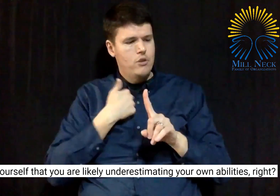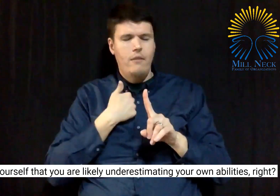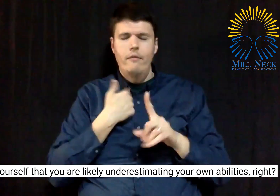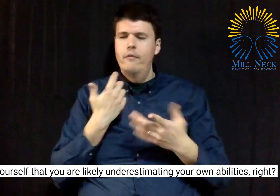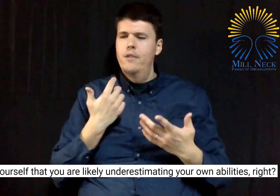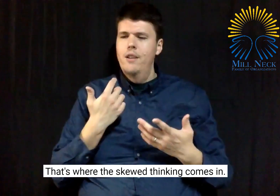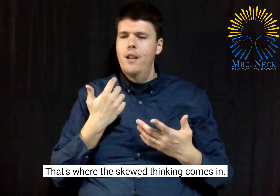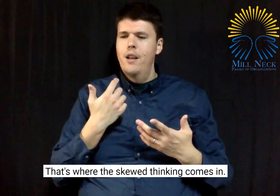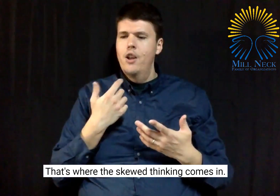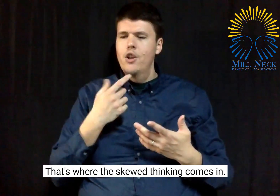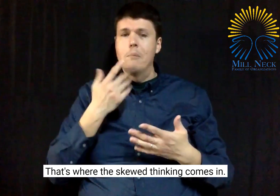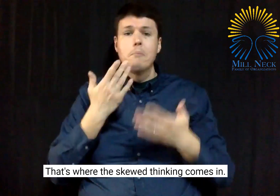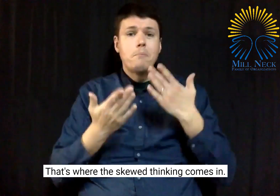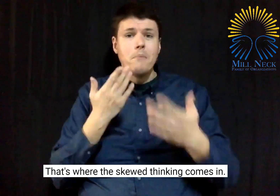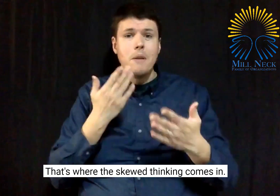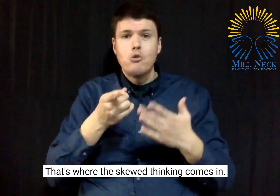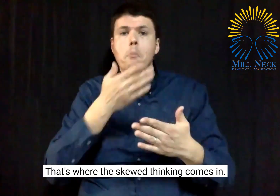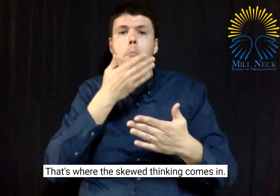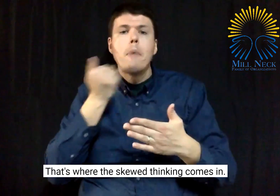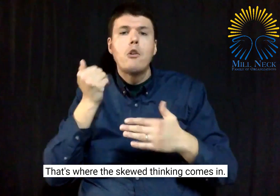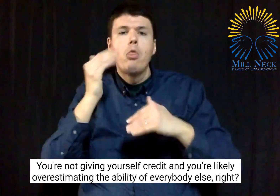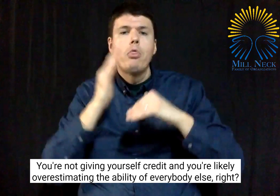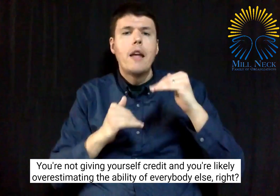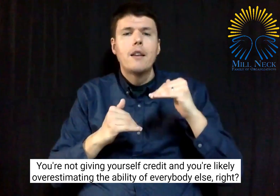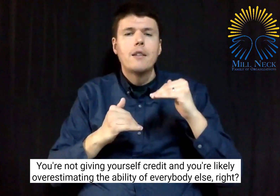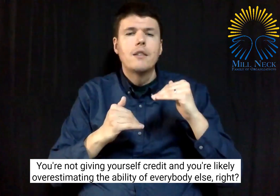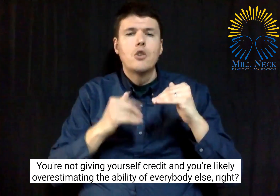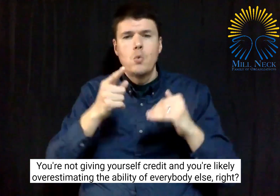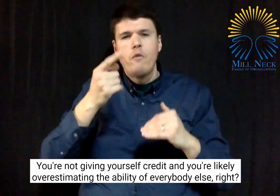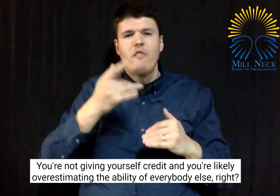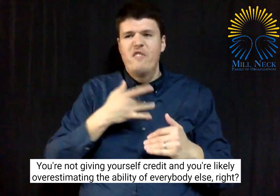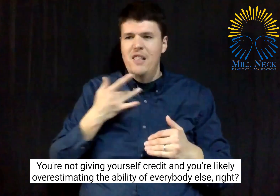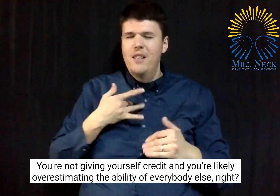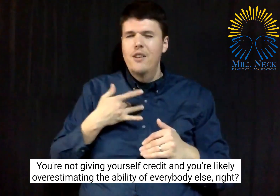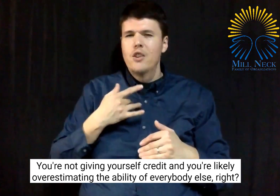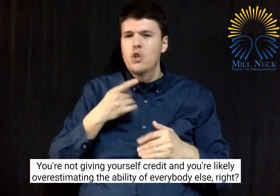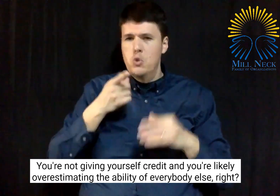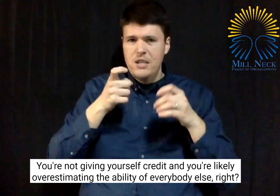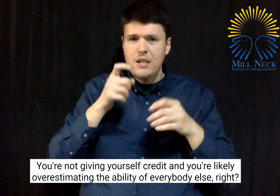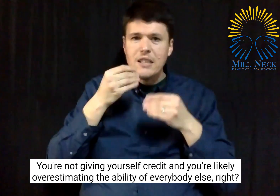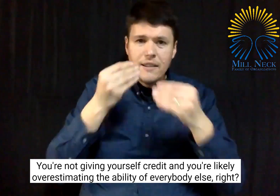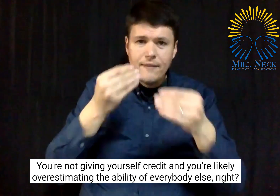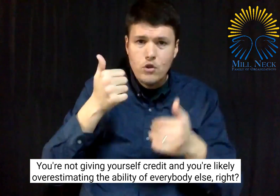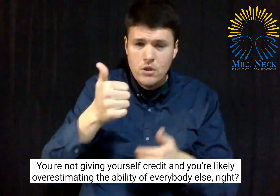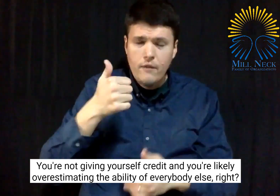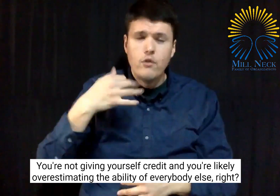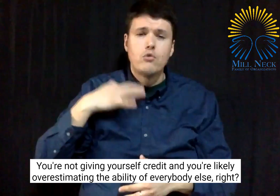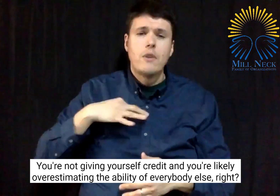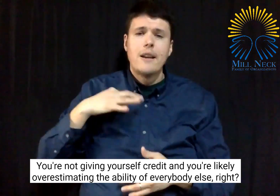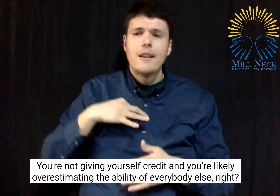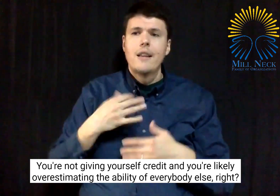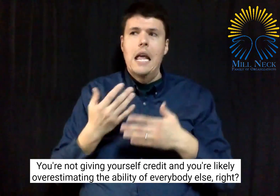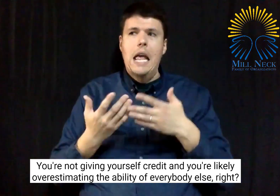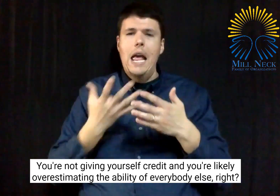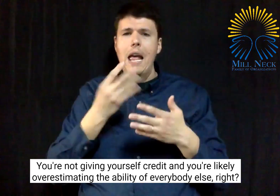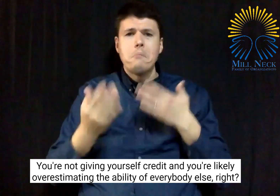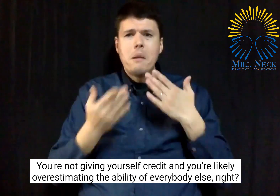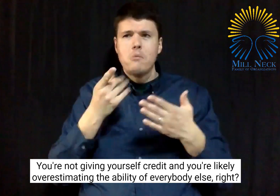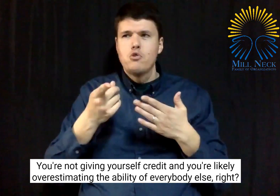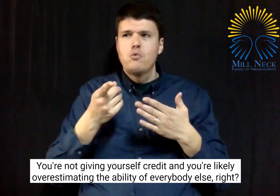abilities, right? That's where the skewed thinking comes in. You are not giving yourself credit, and you're likely overestimating the ability of everybody